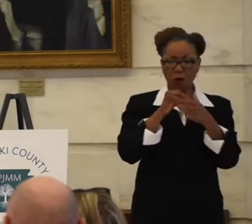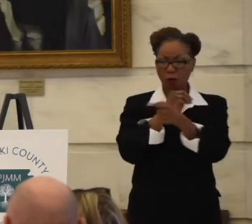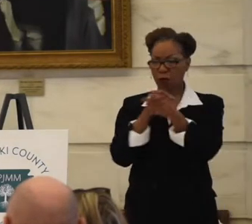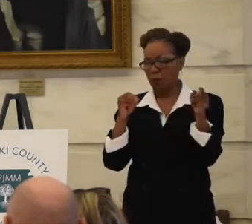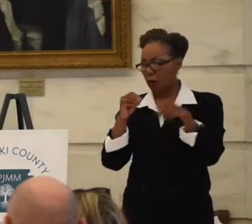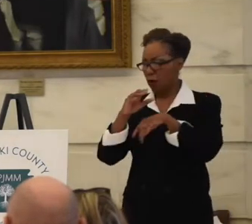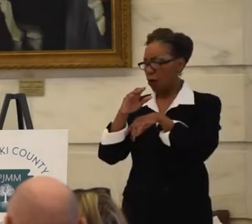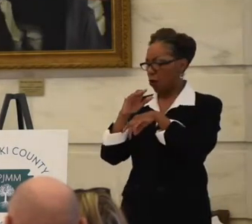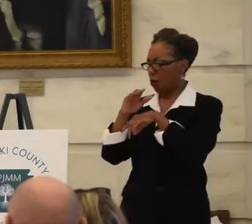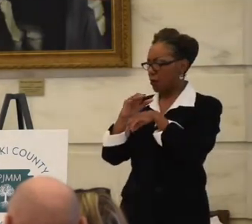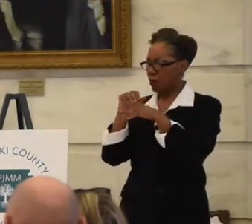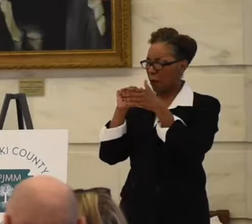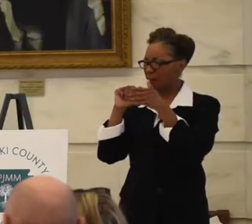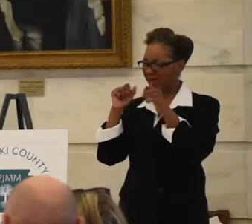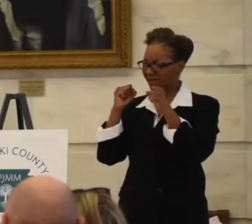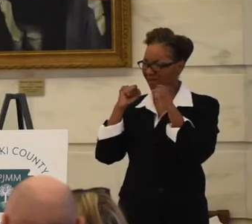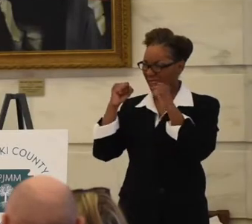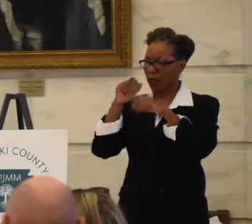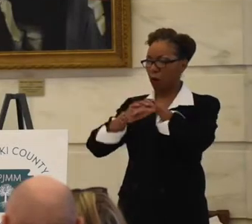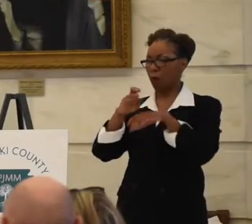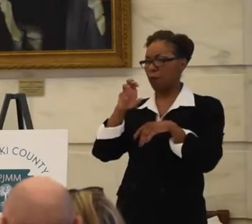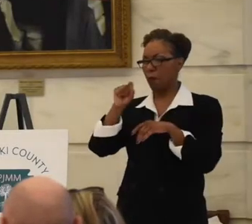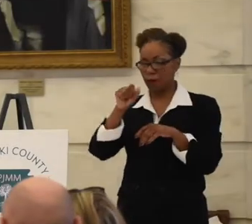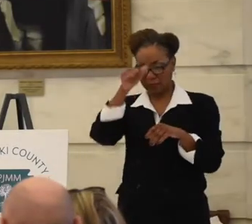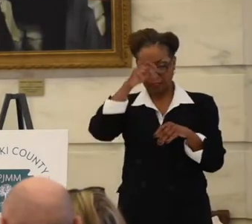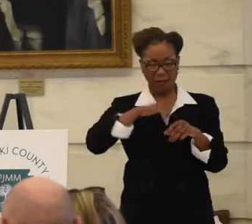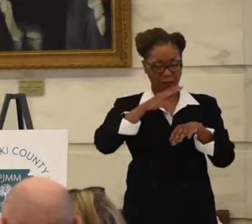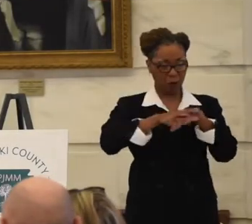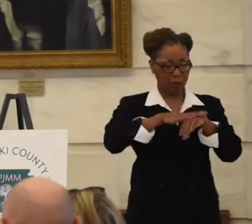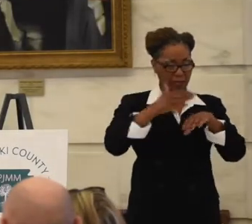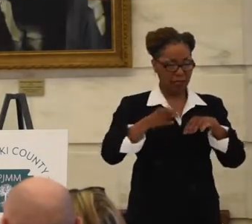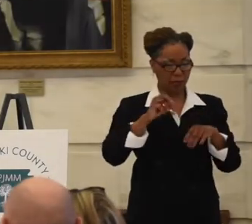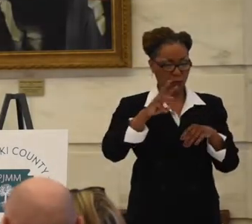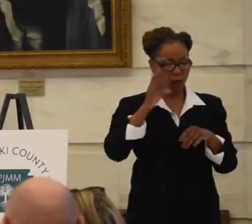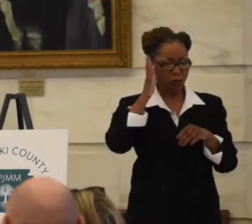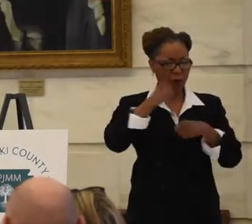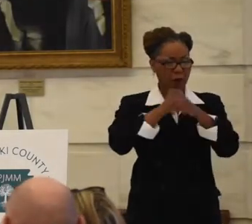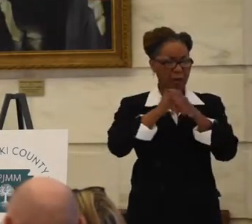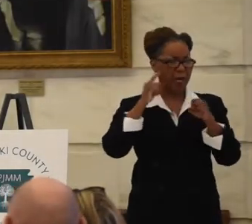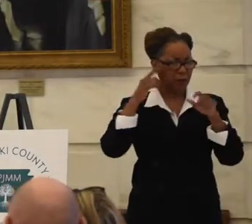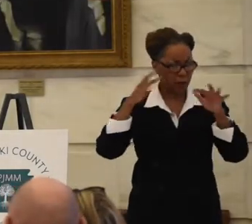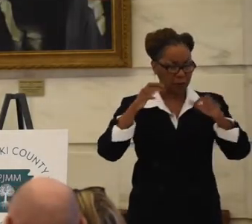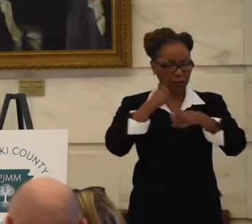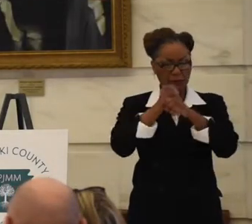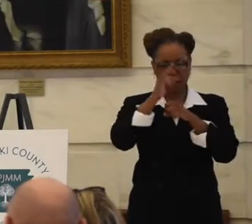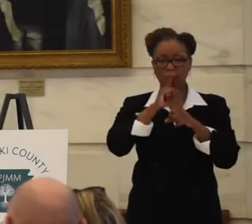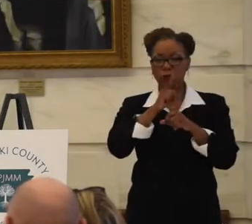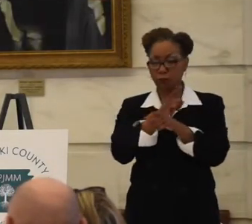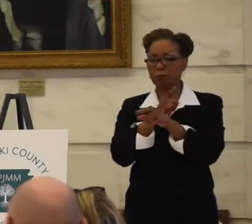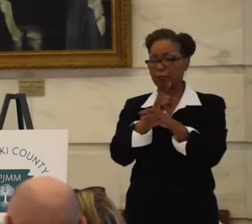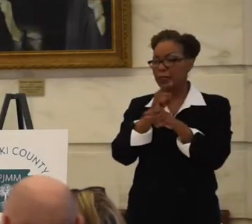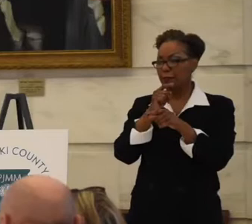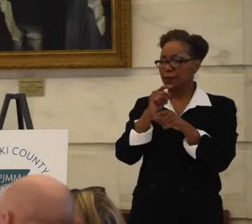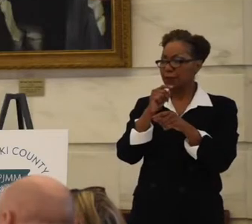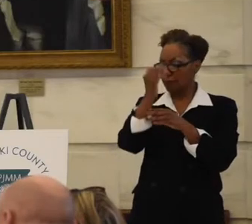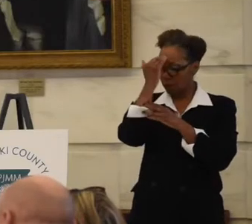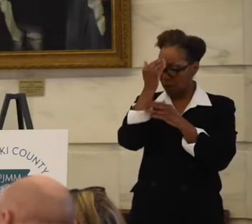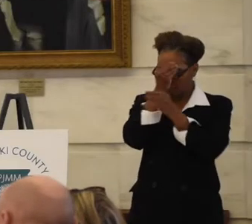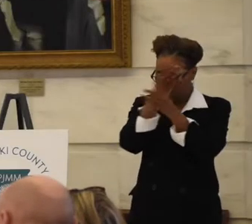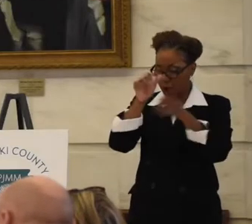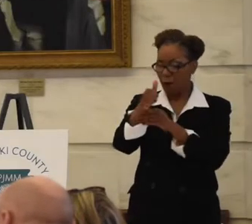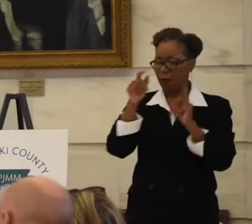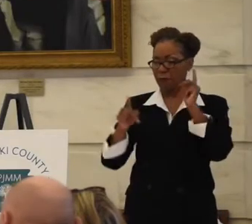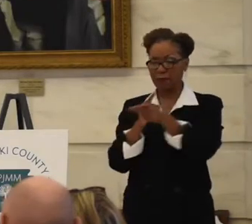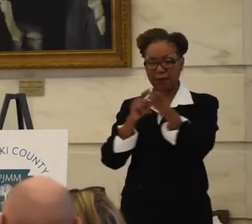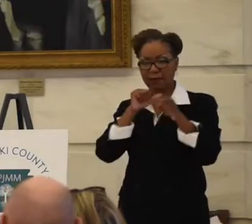bars. The men on death row would make noise to make sure their fellow man would know that he wasn't alone.